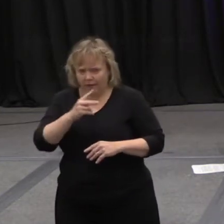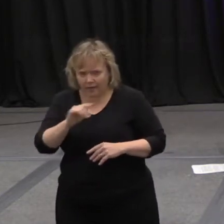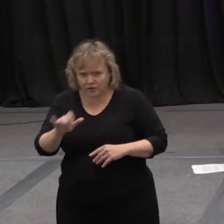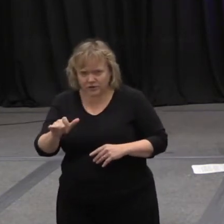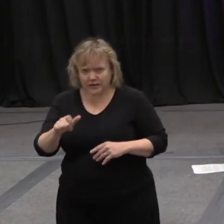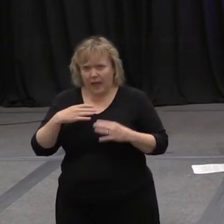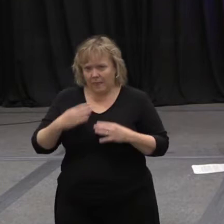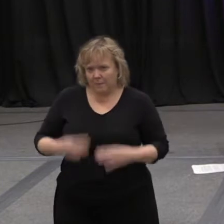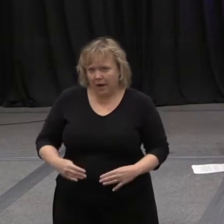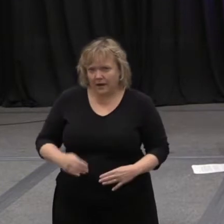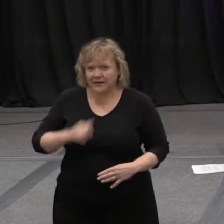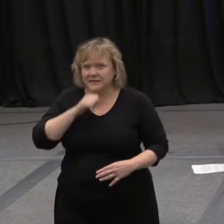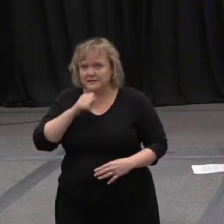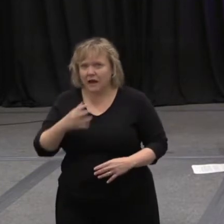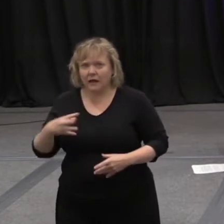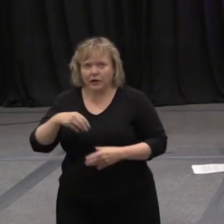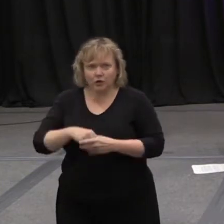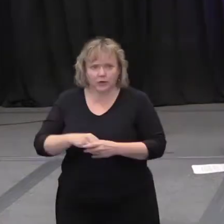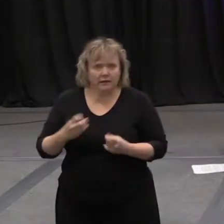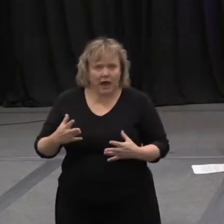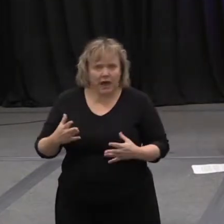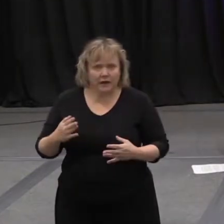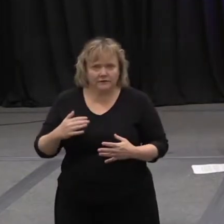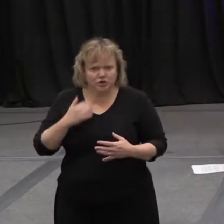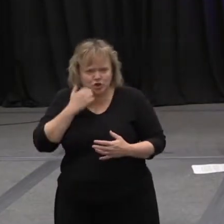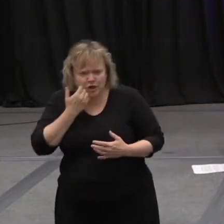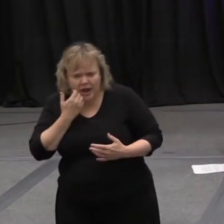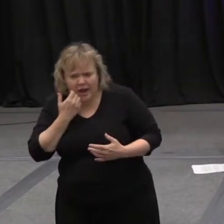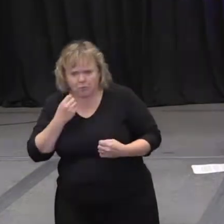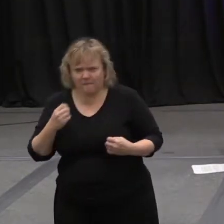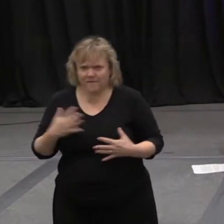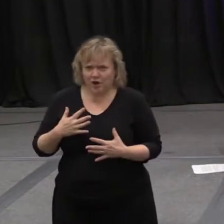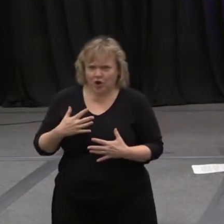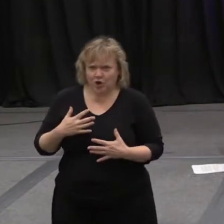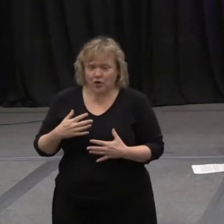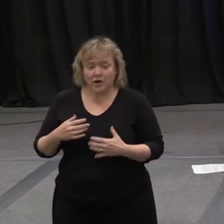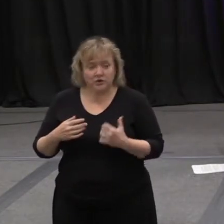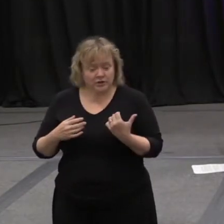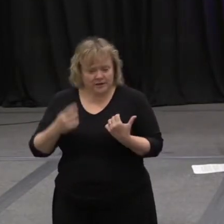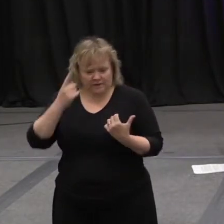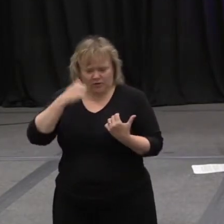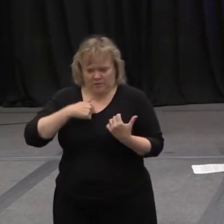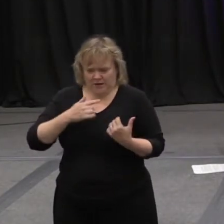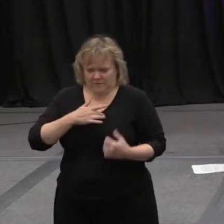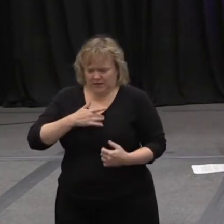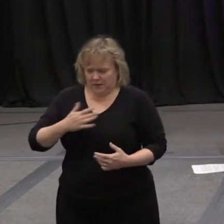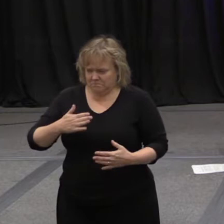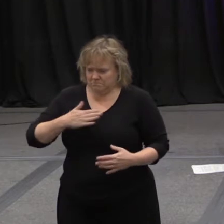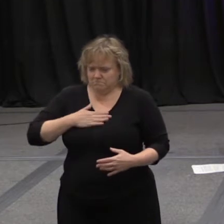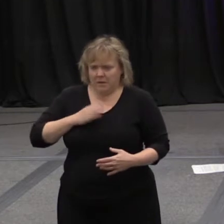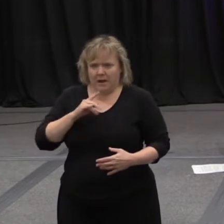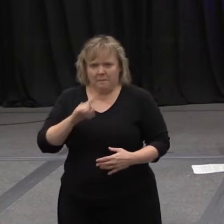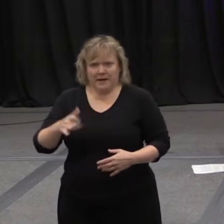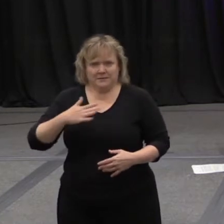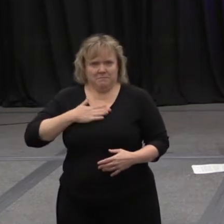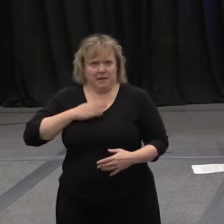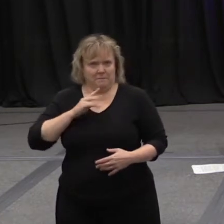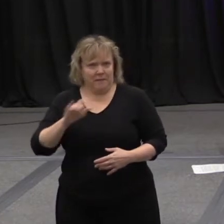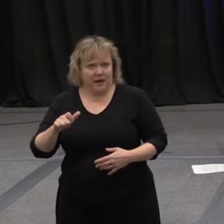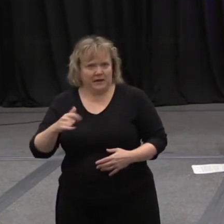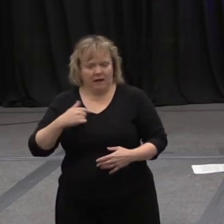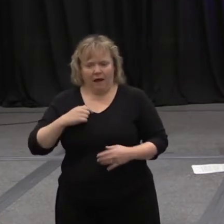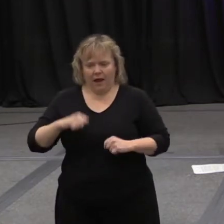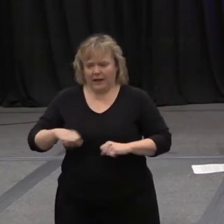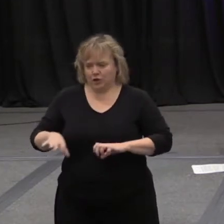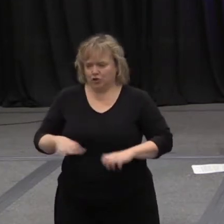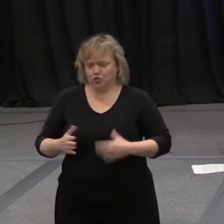Or a whole lot of mindless hedonism. You know, the whole idea, I can do what I want, you know. Yes, we can do what we want, but sometimes what we